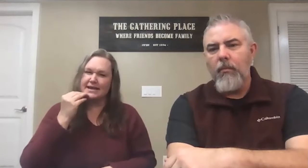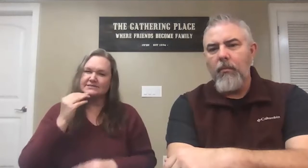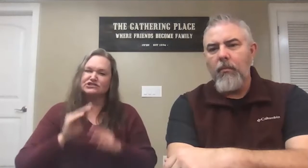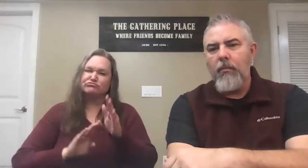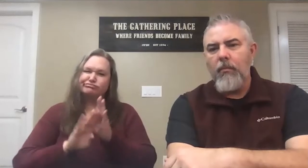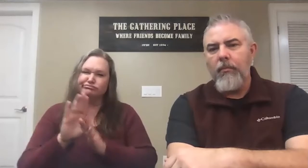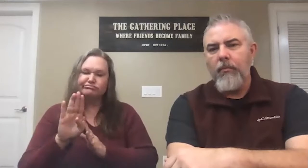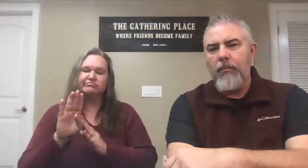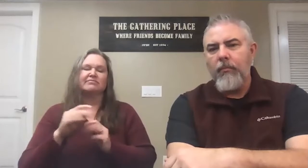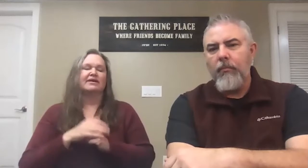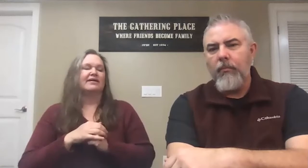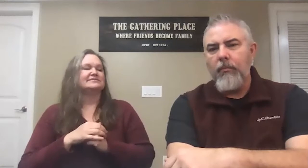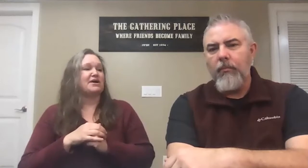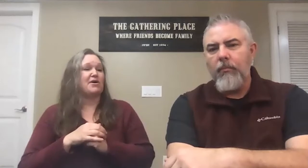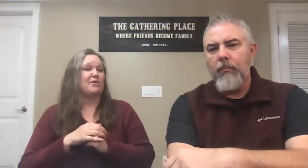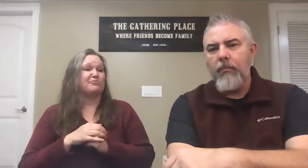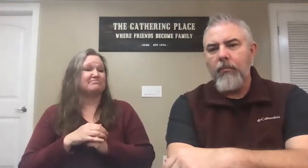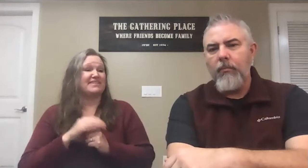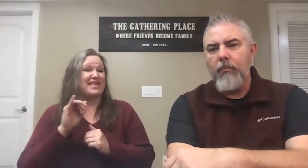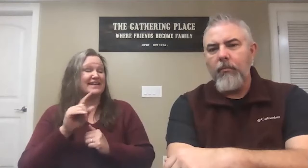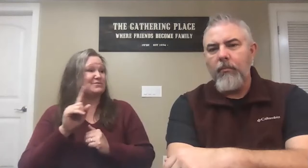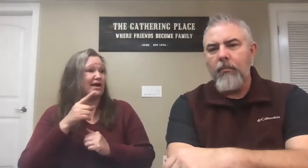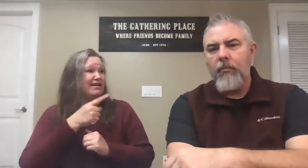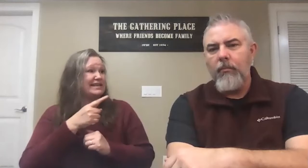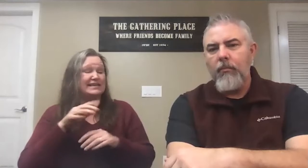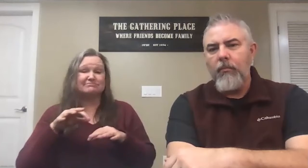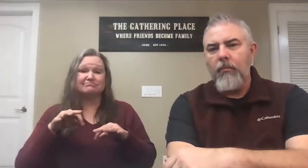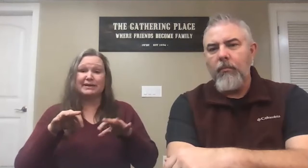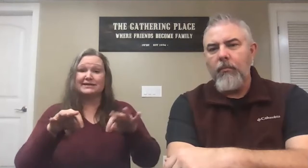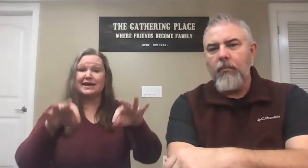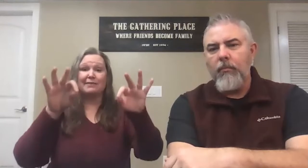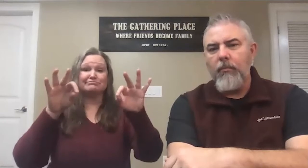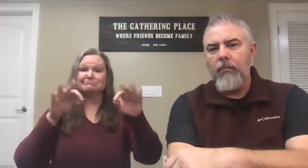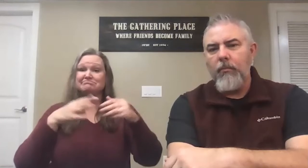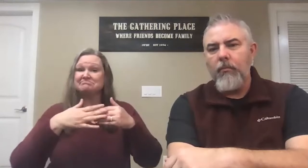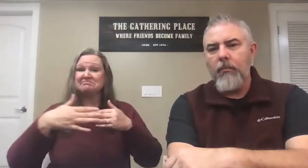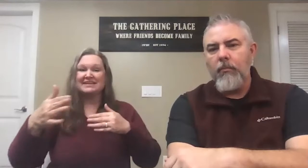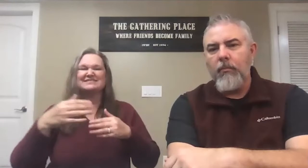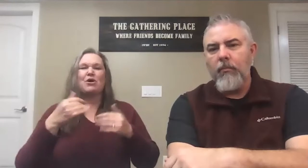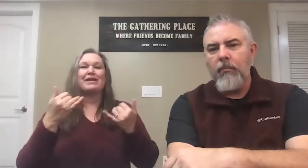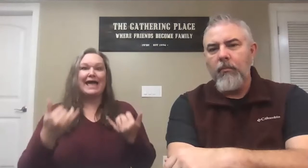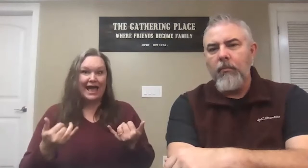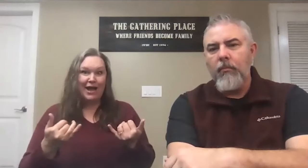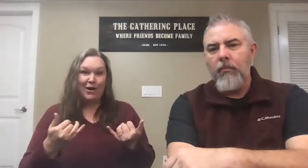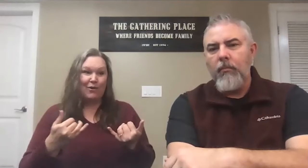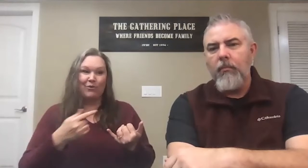And I thought, wow, he needs the same experience, that same growth. That's where he picked it up. So